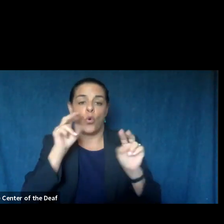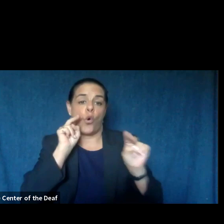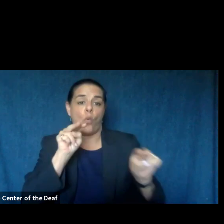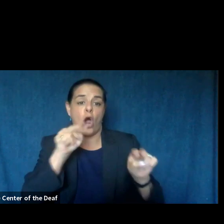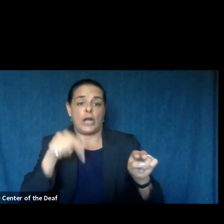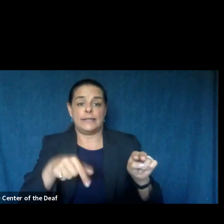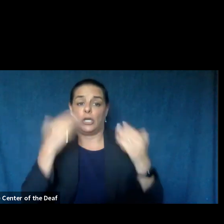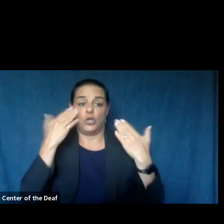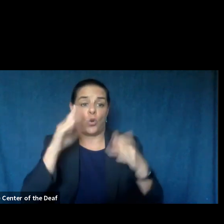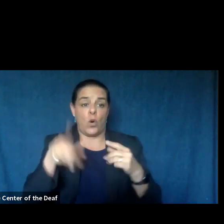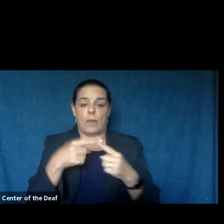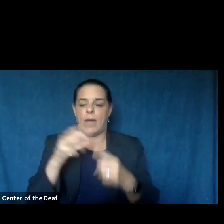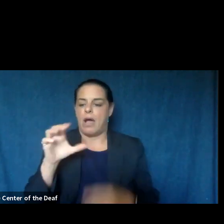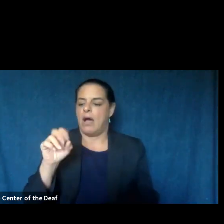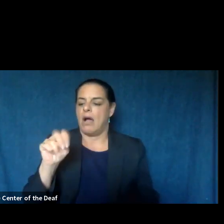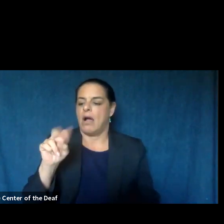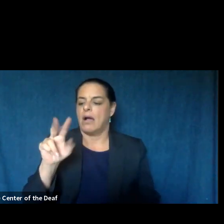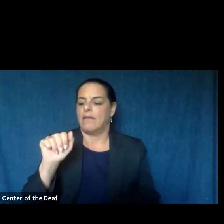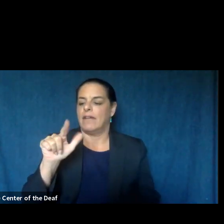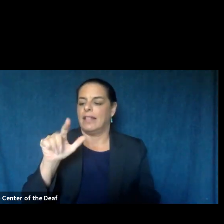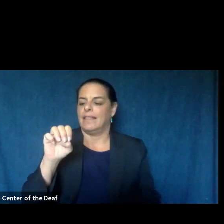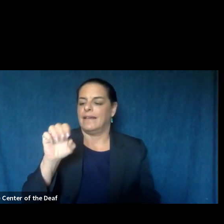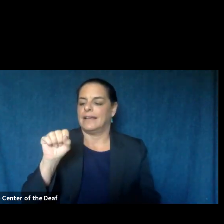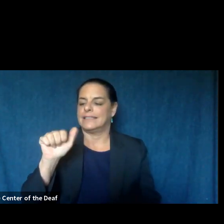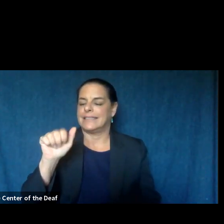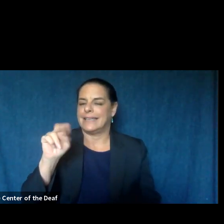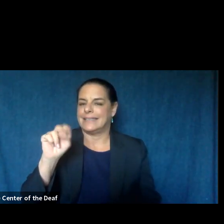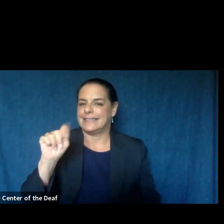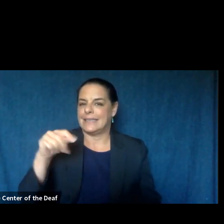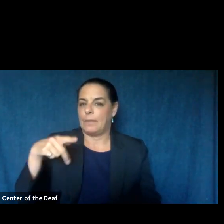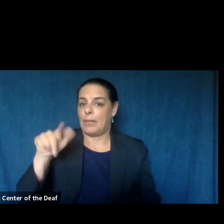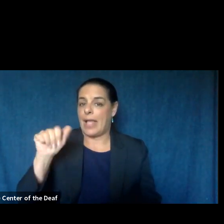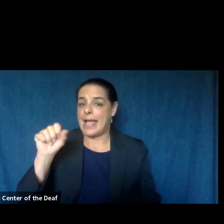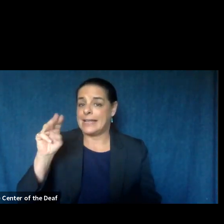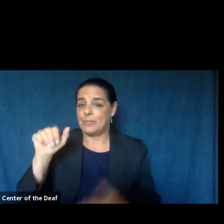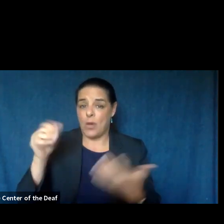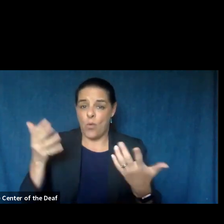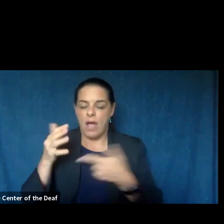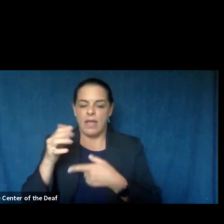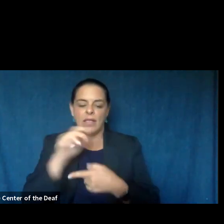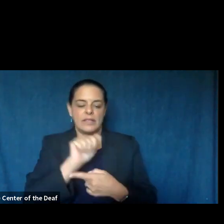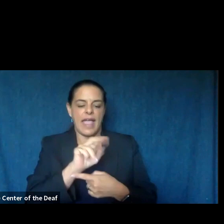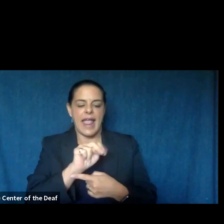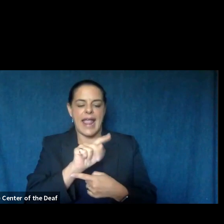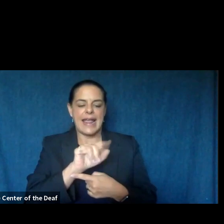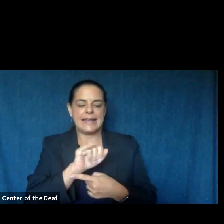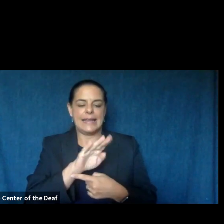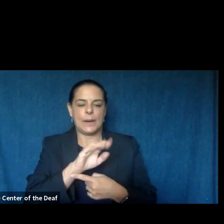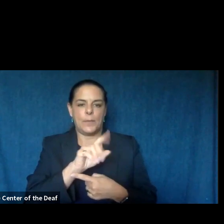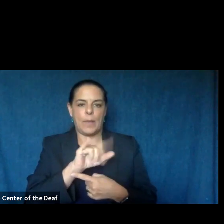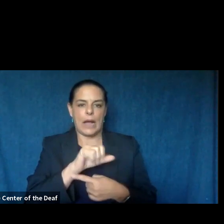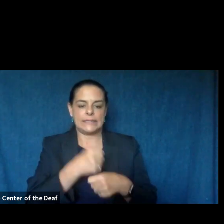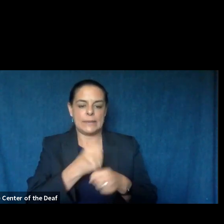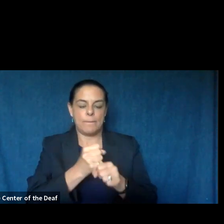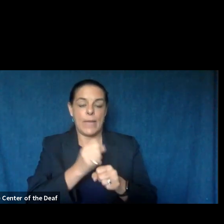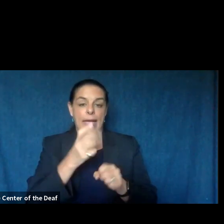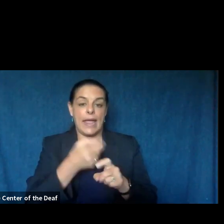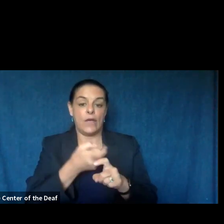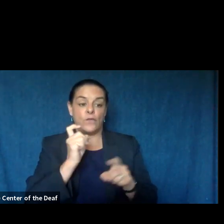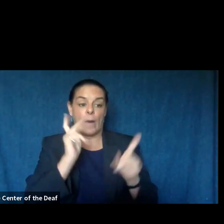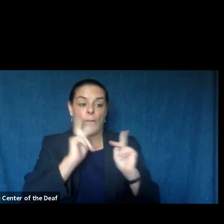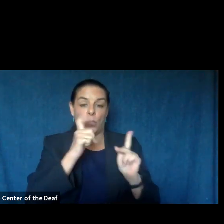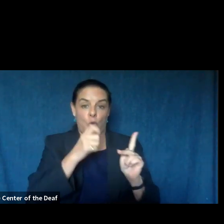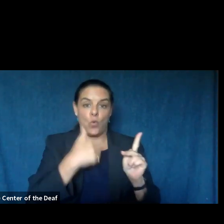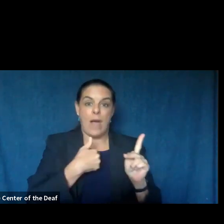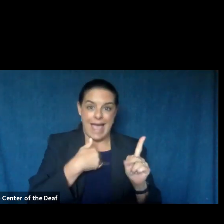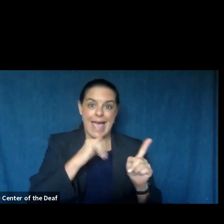don't know about convalescent plasma, again, those are antibodies that have been generated by folks that have been